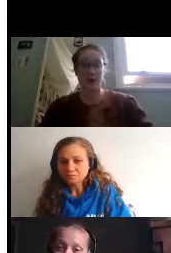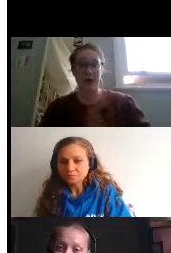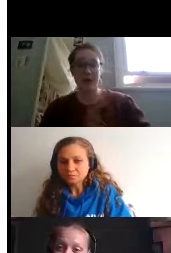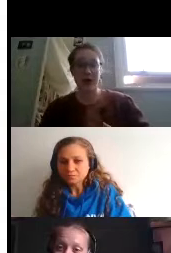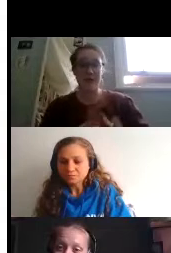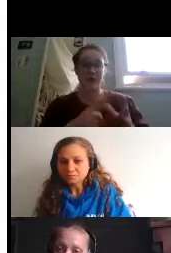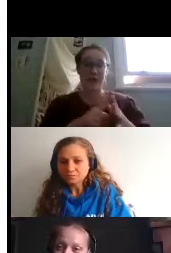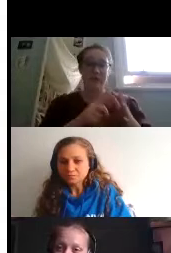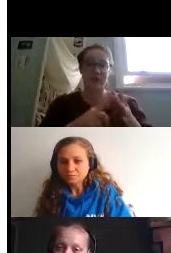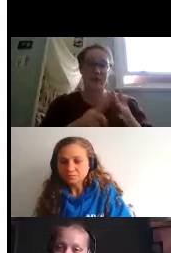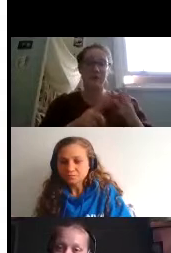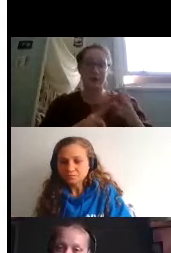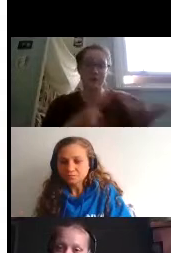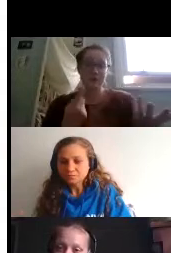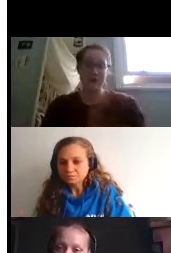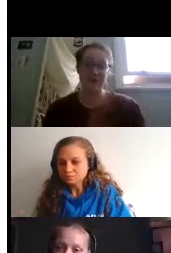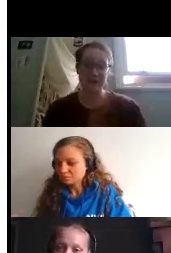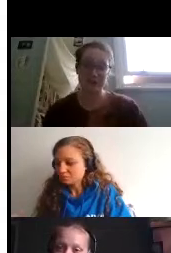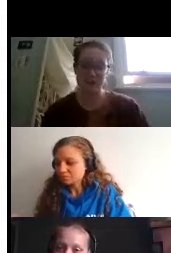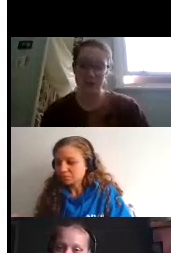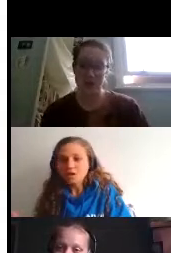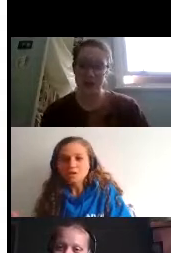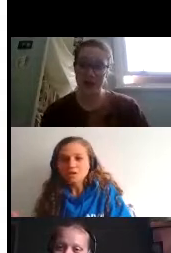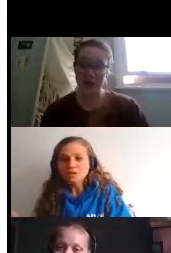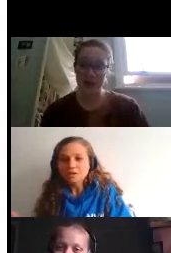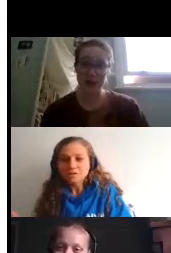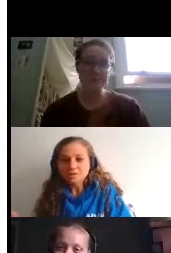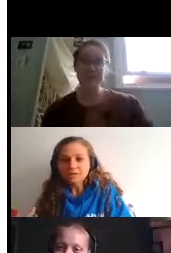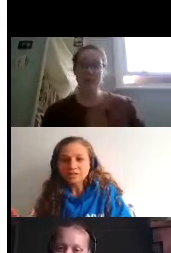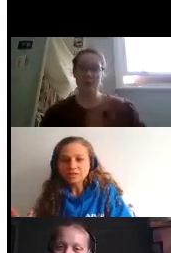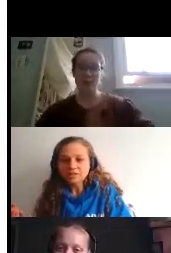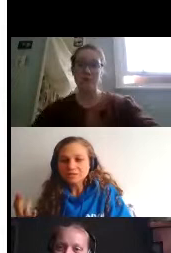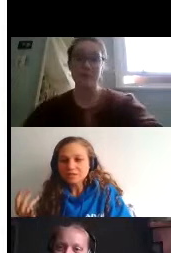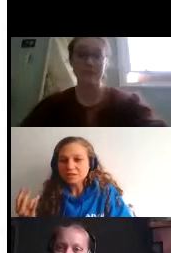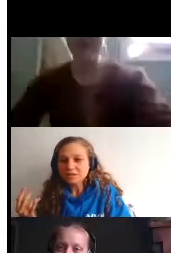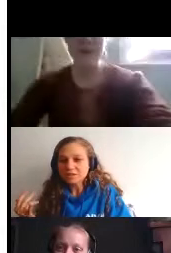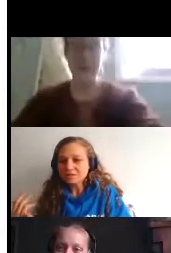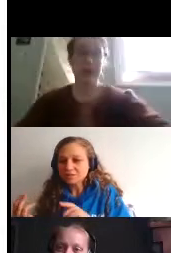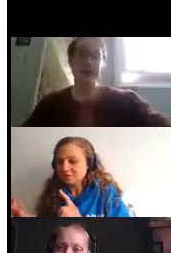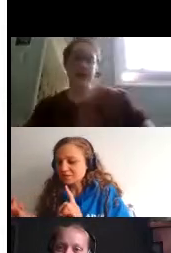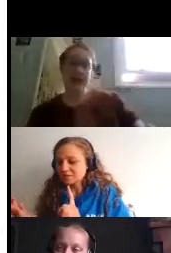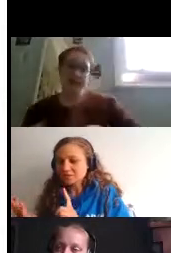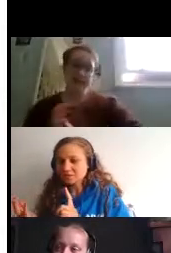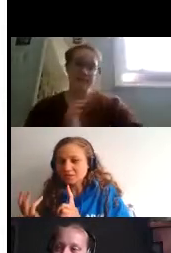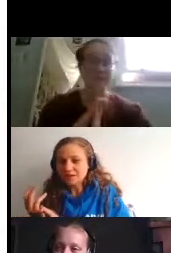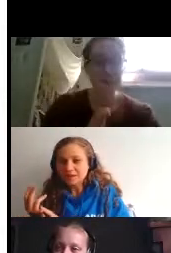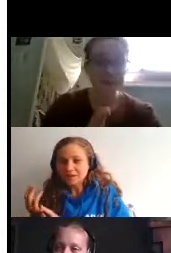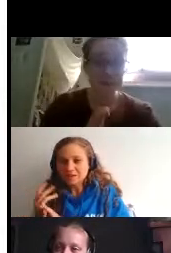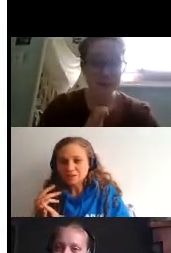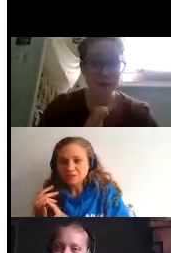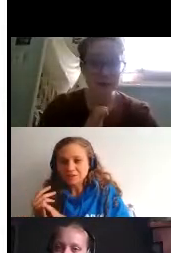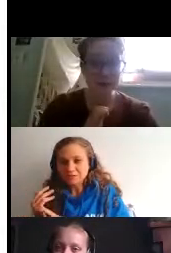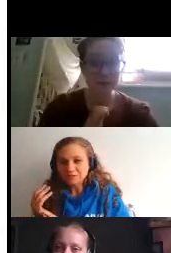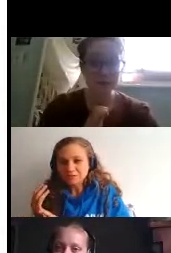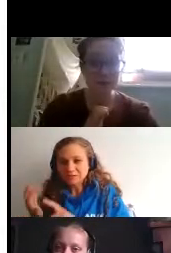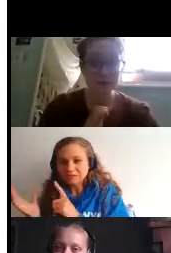up if you don't know that, but if you have the little, then you're kind of there. For left-handers, is Yes.